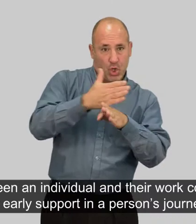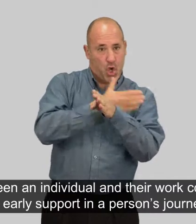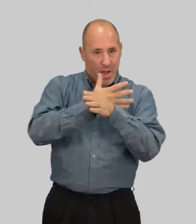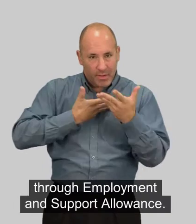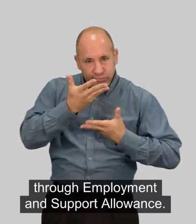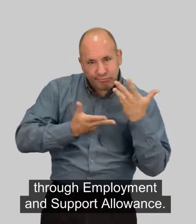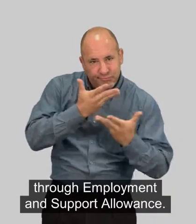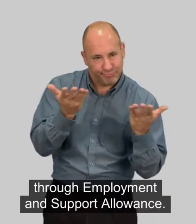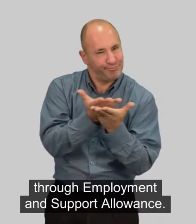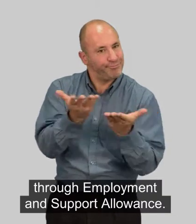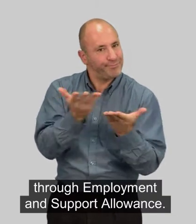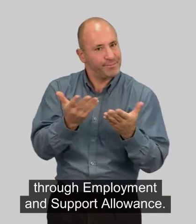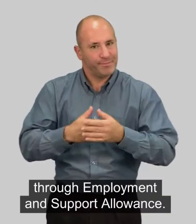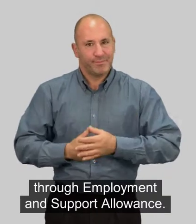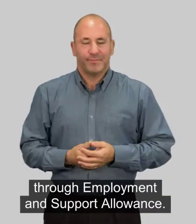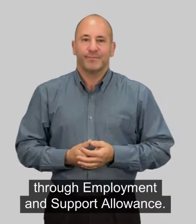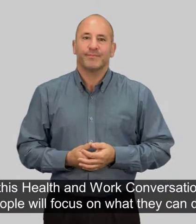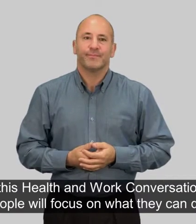through Employment and Support Allowance.